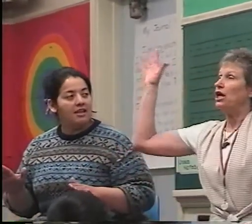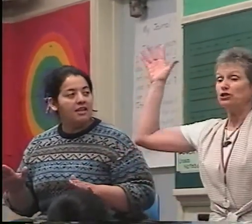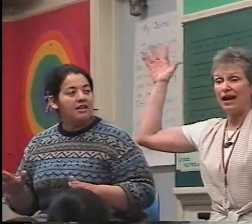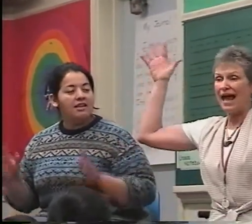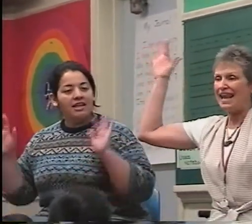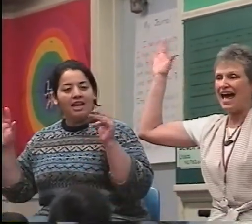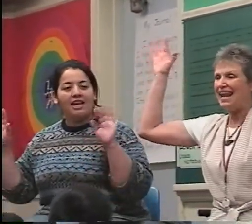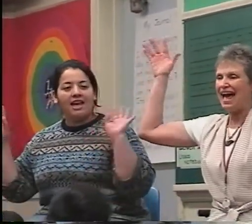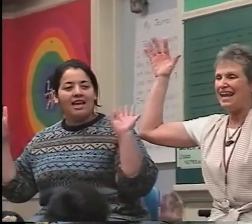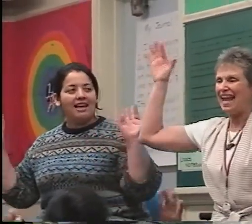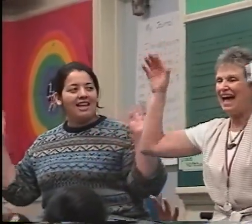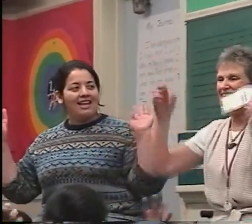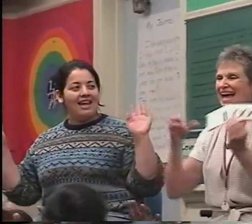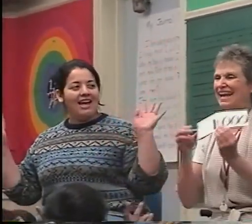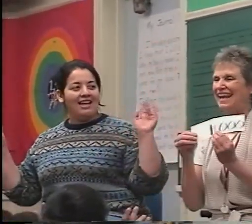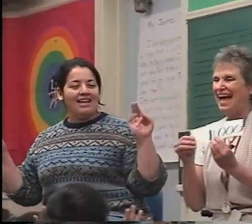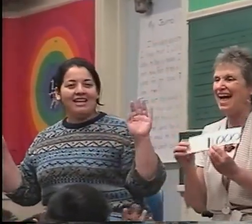and we go.